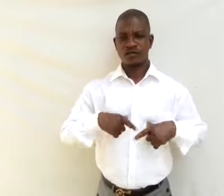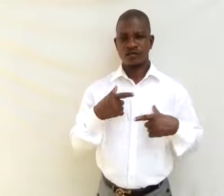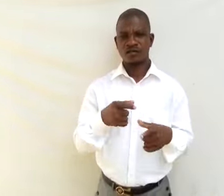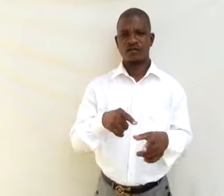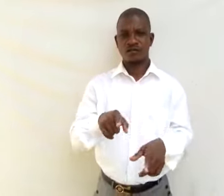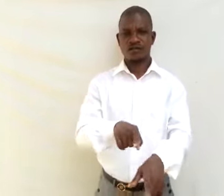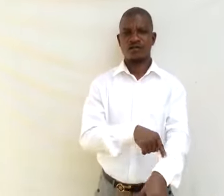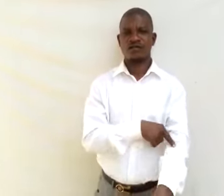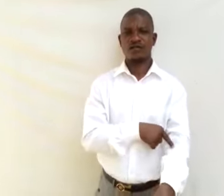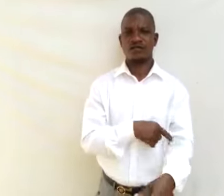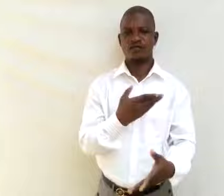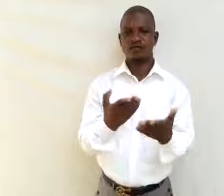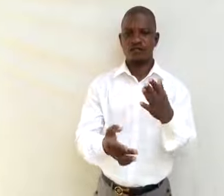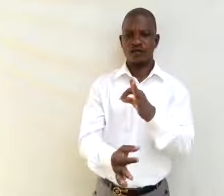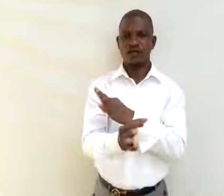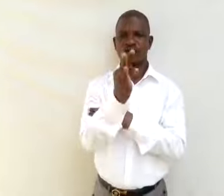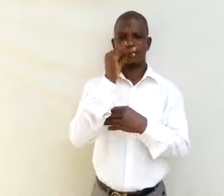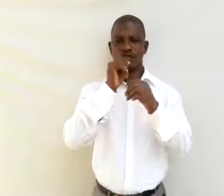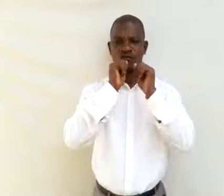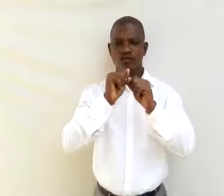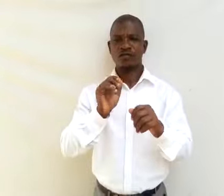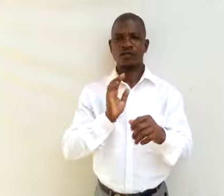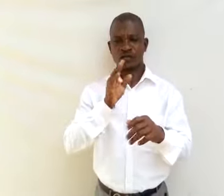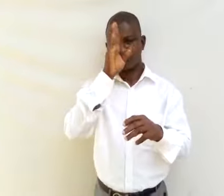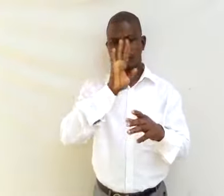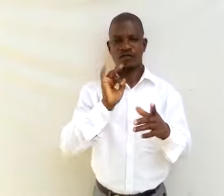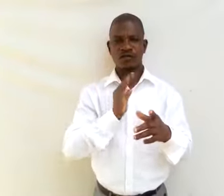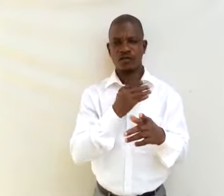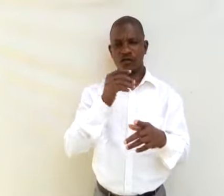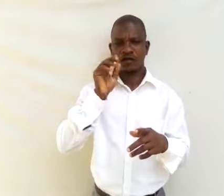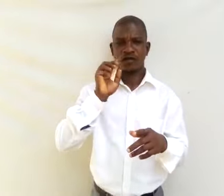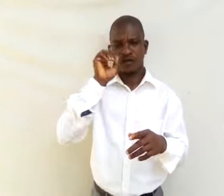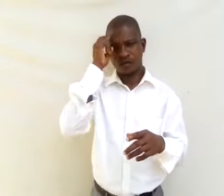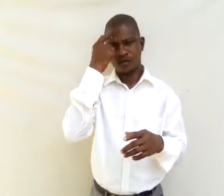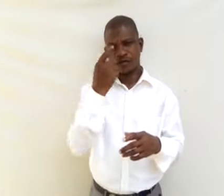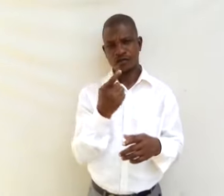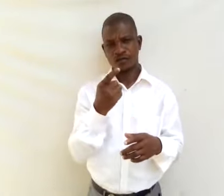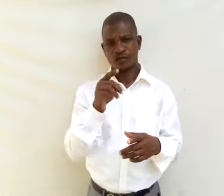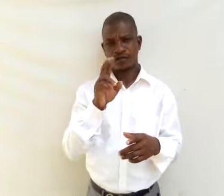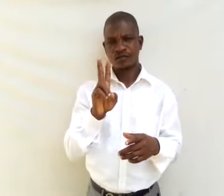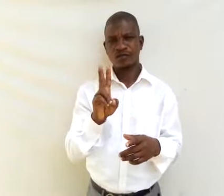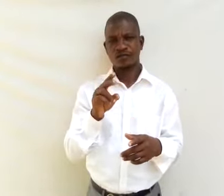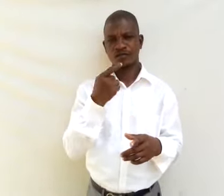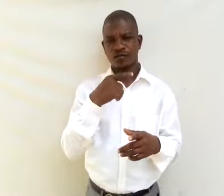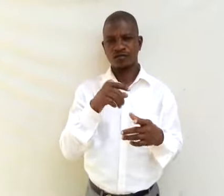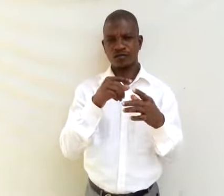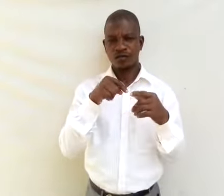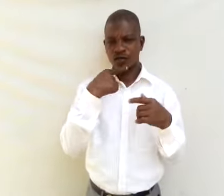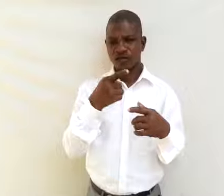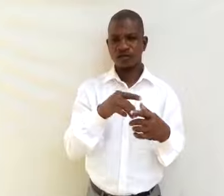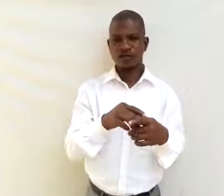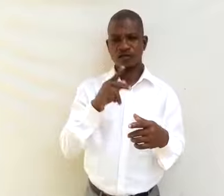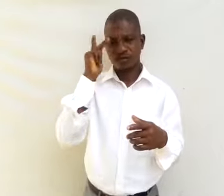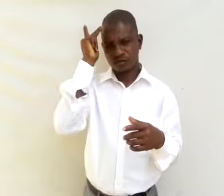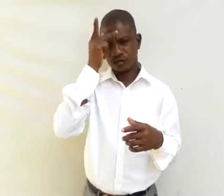May God bless our governor. Two, to express purpose. To express